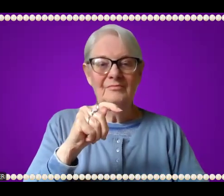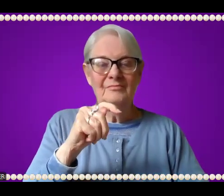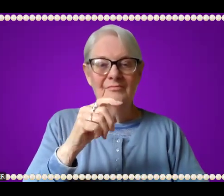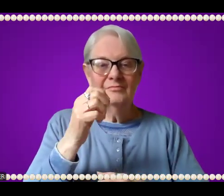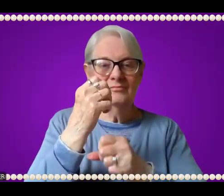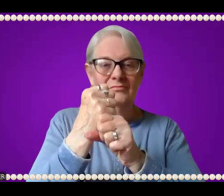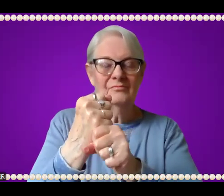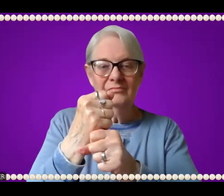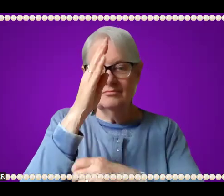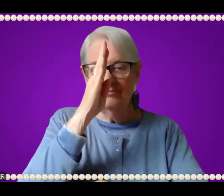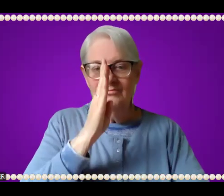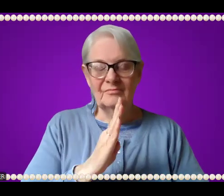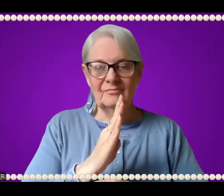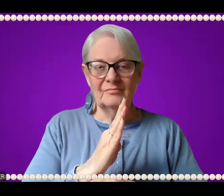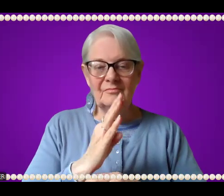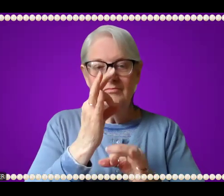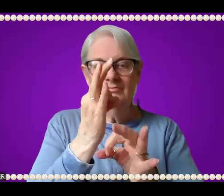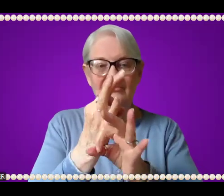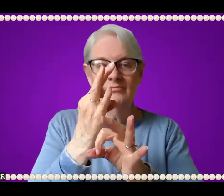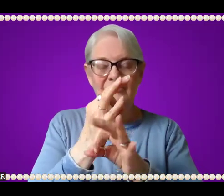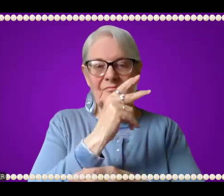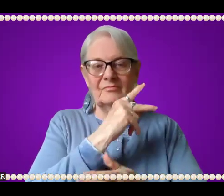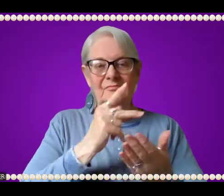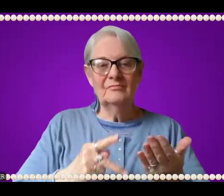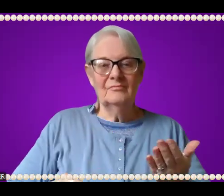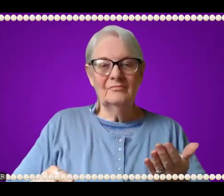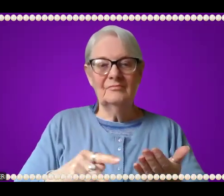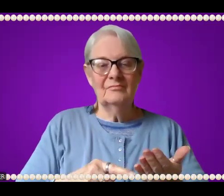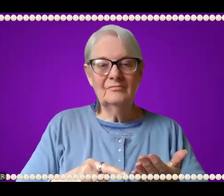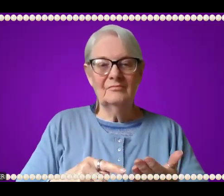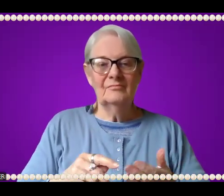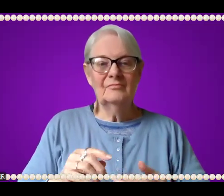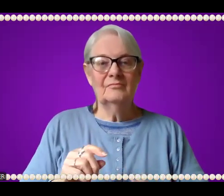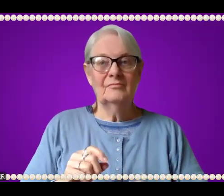What? The faithful king. The revival king,